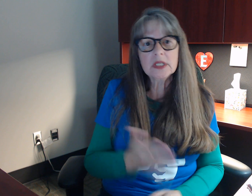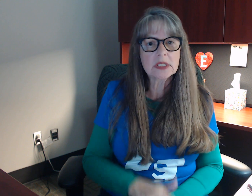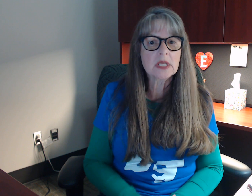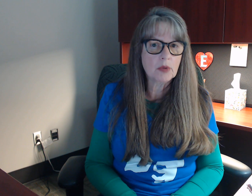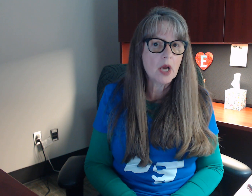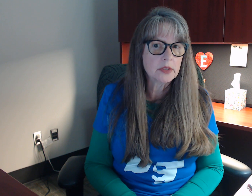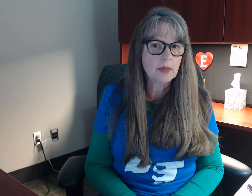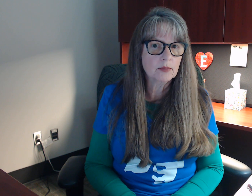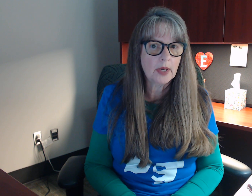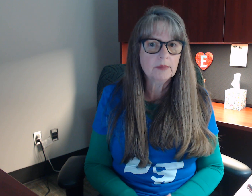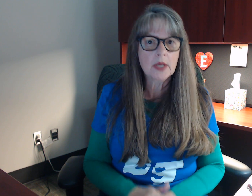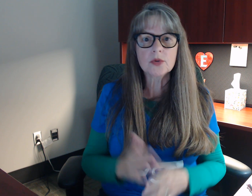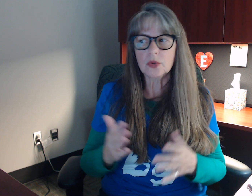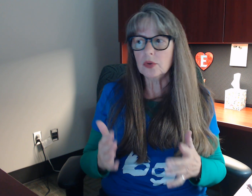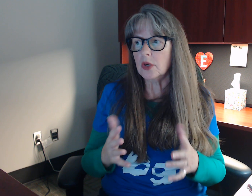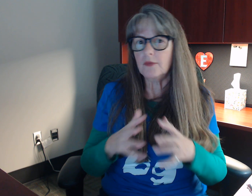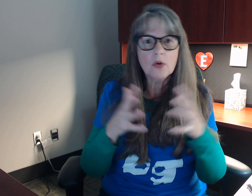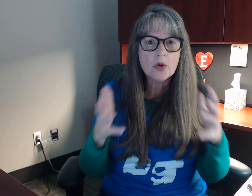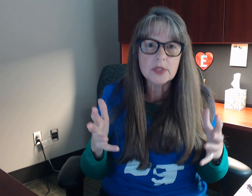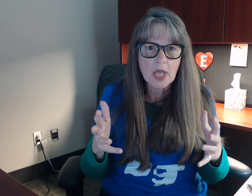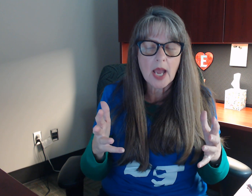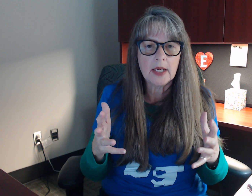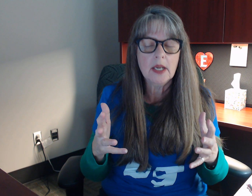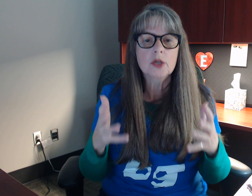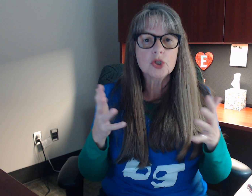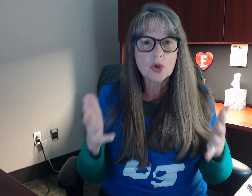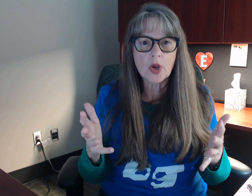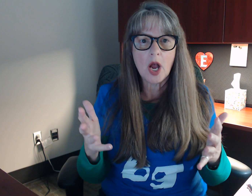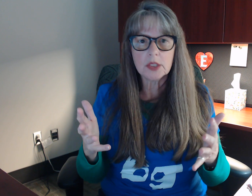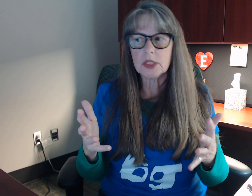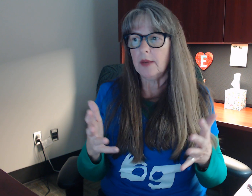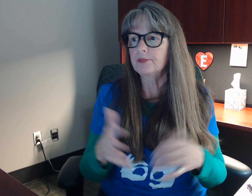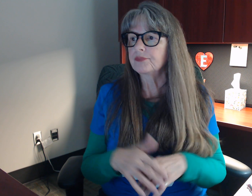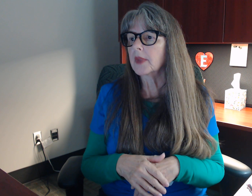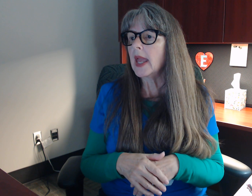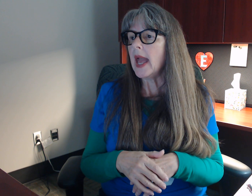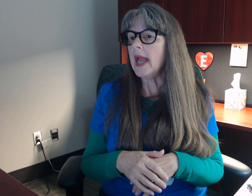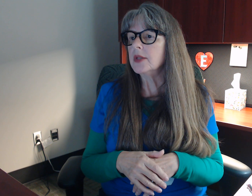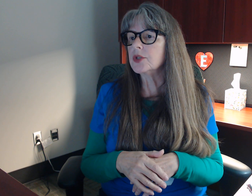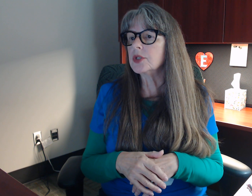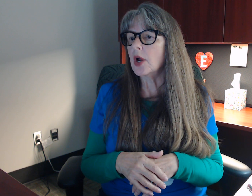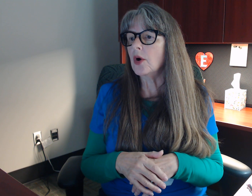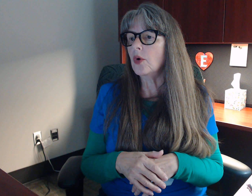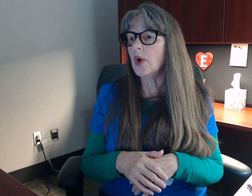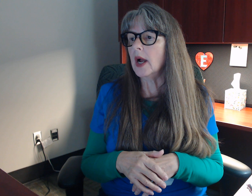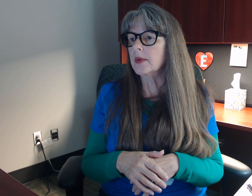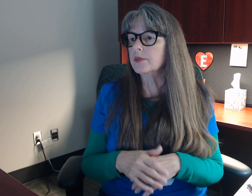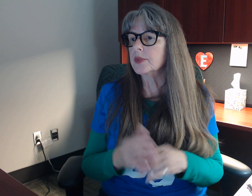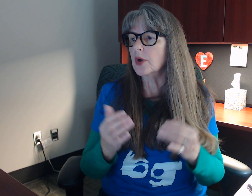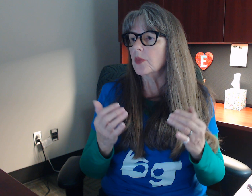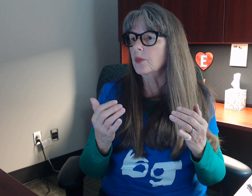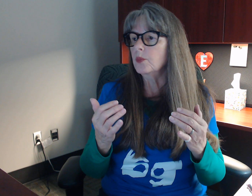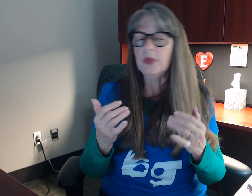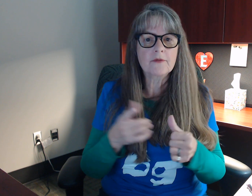same concept, right? So you could, if you don't know the sign, just know the concept. And so, so when the